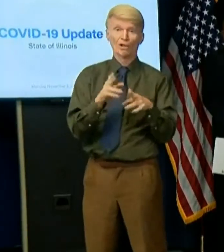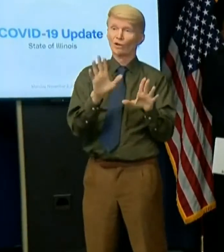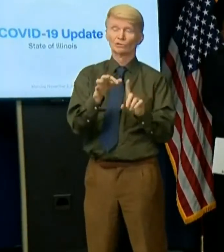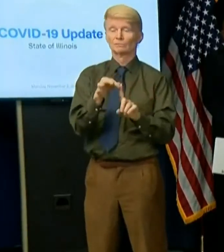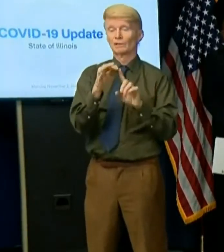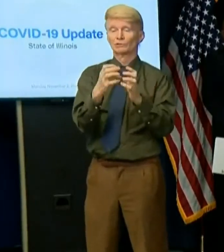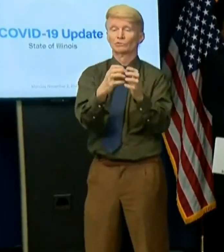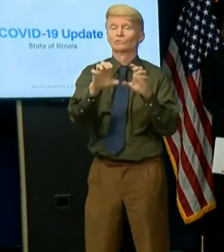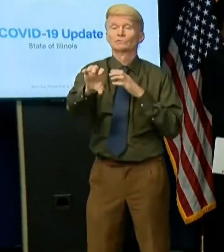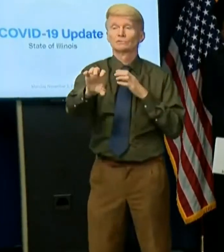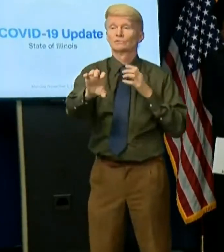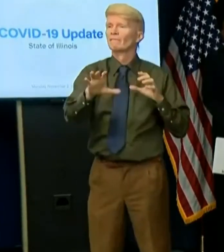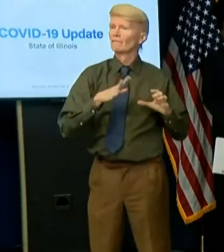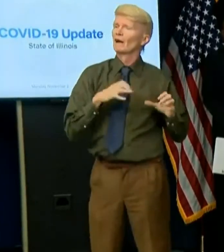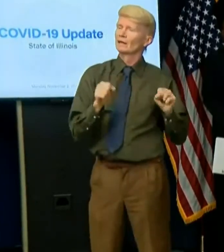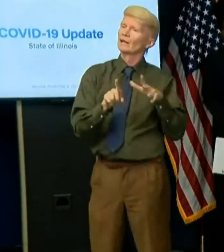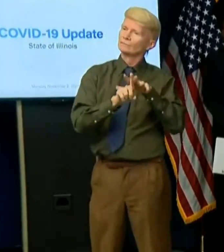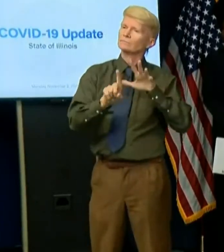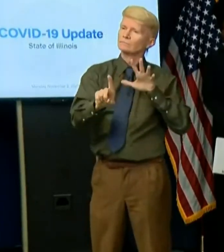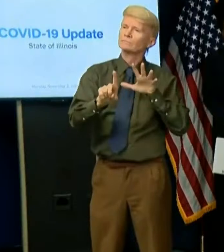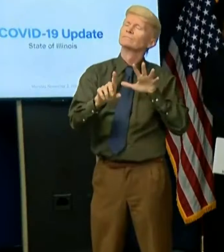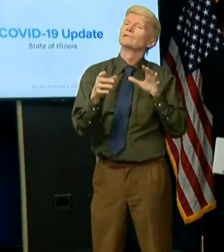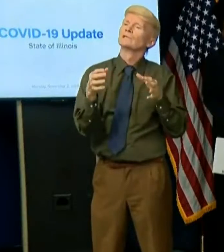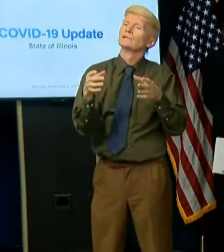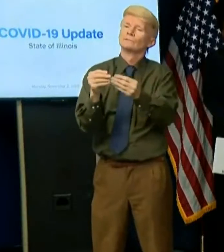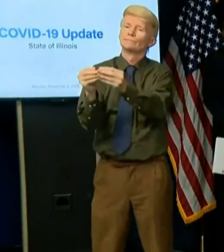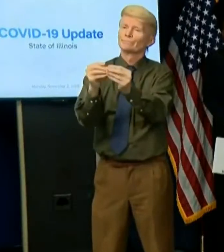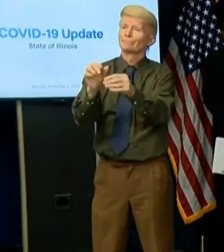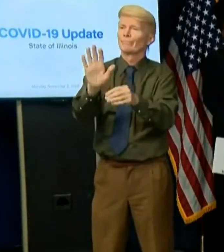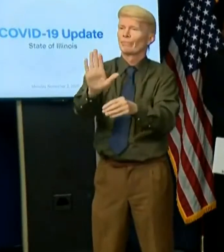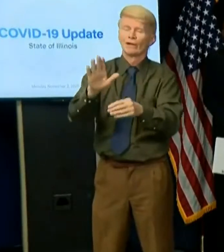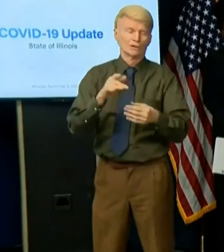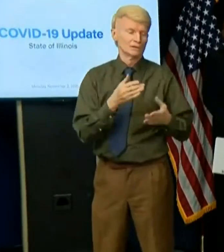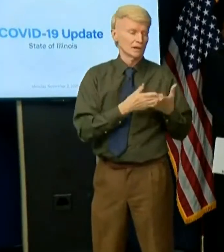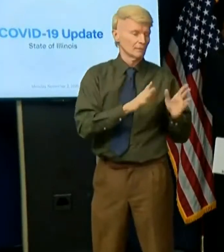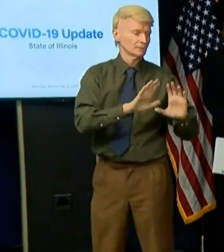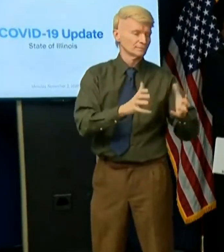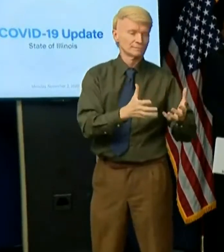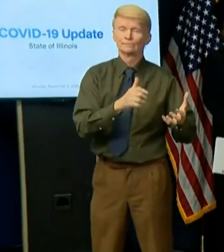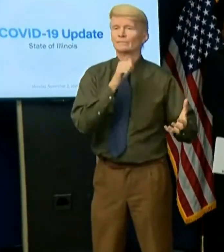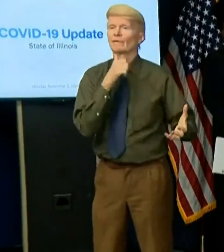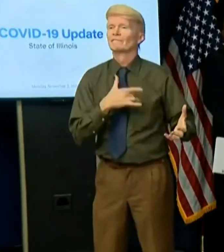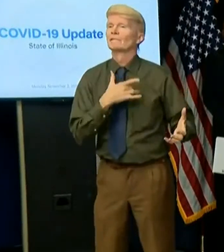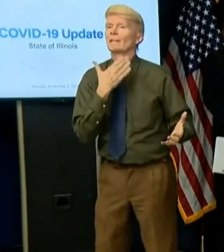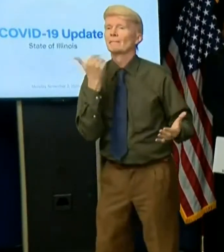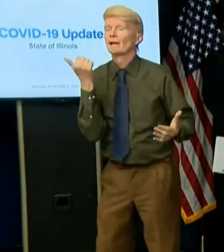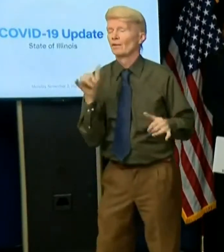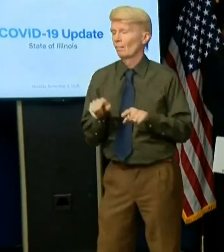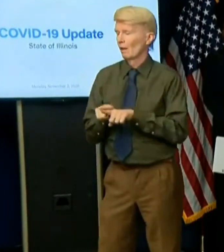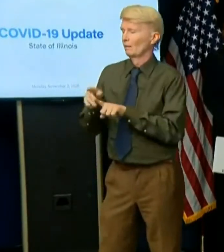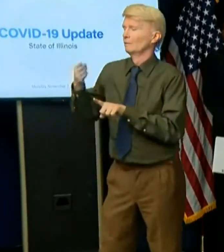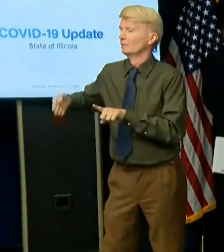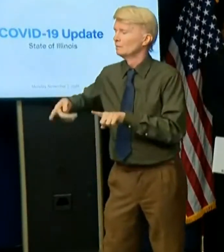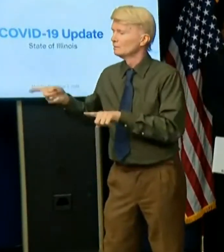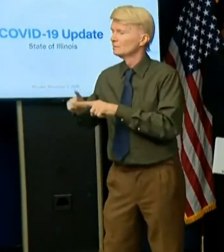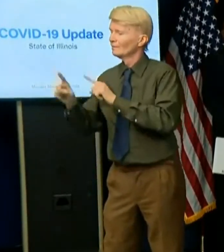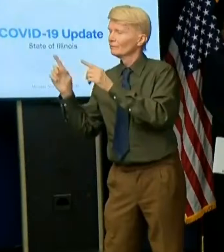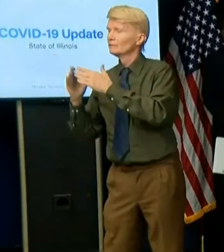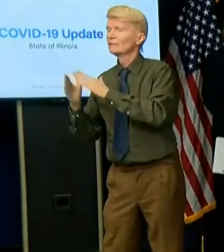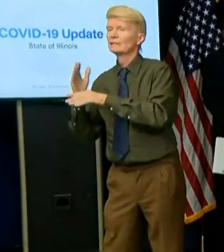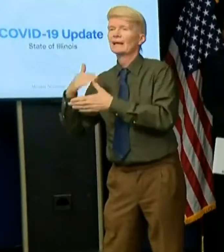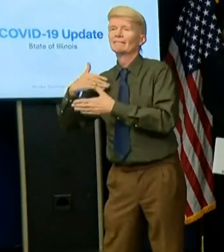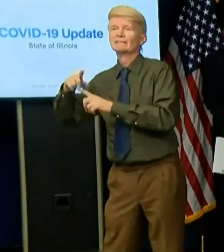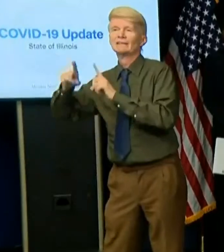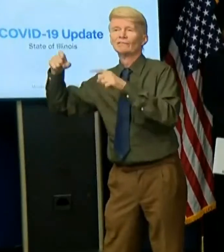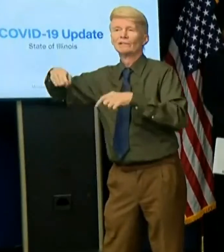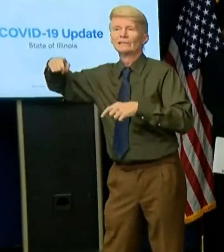have decisions made separately for them. Some counties or cities feel like they're doing better than some neighboring county or city. But the reality is,